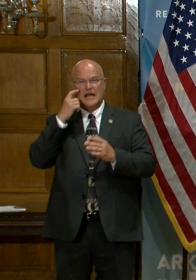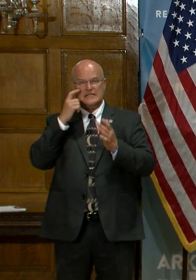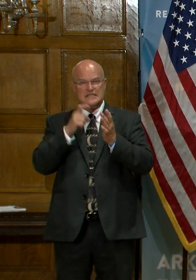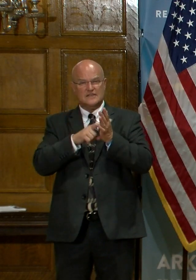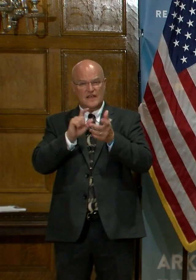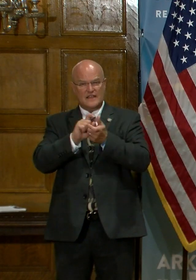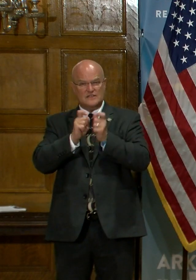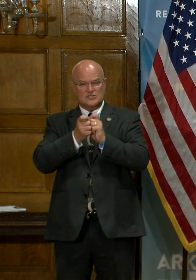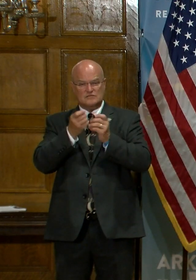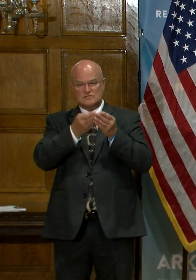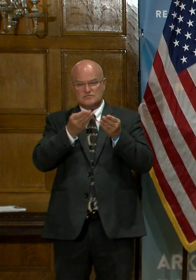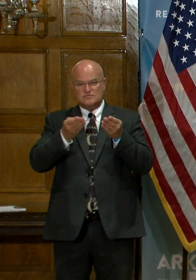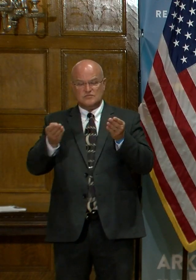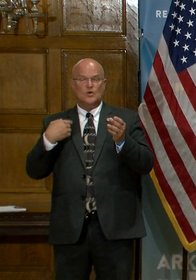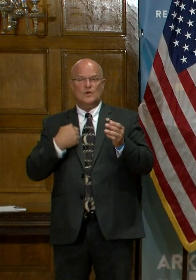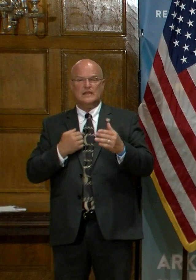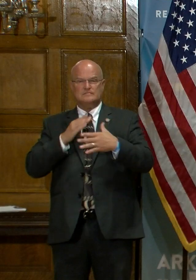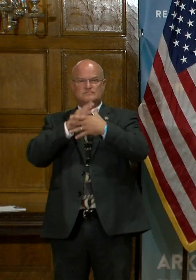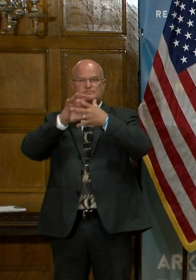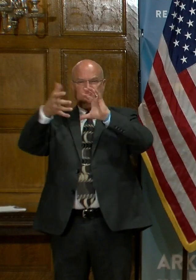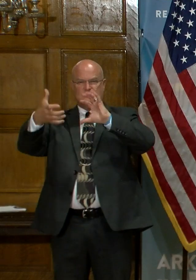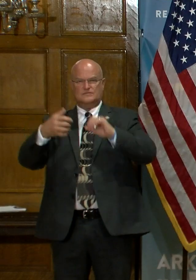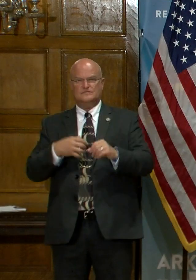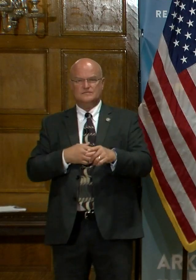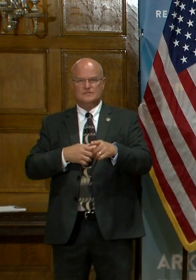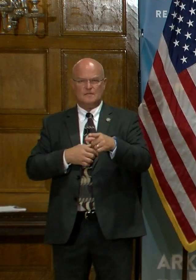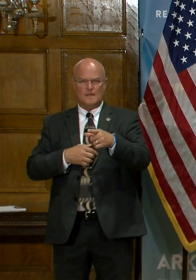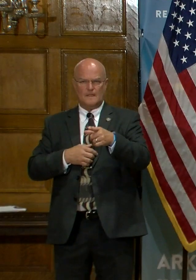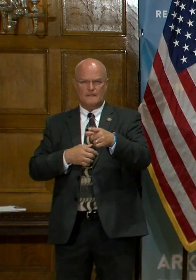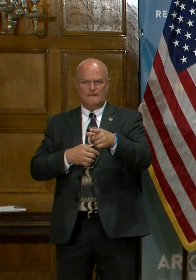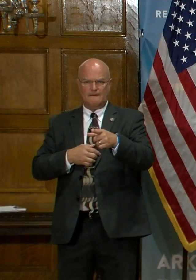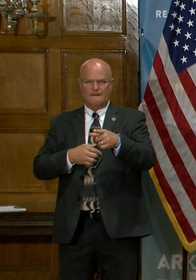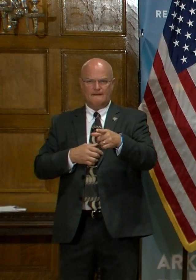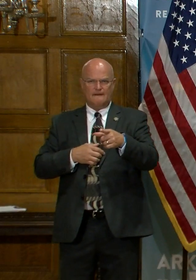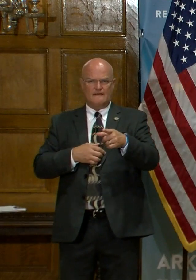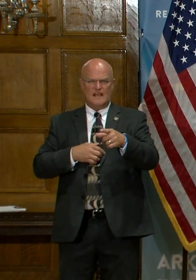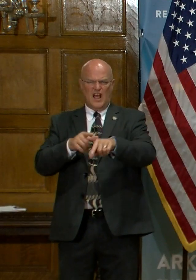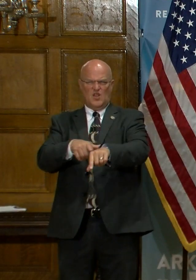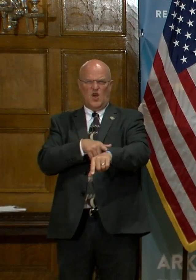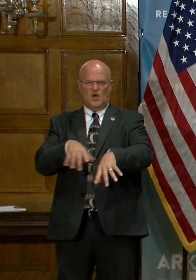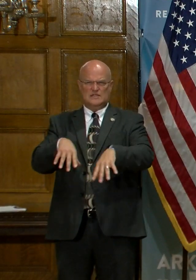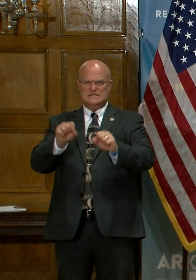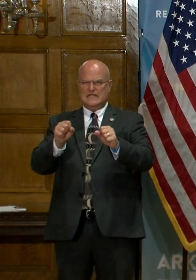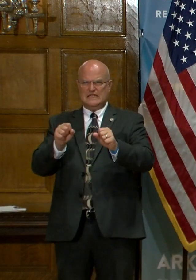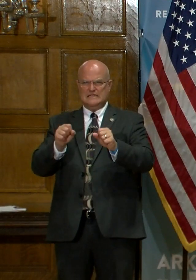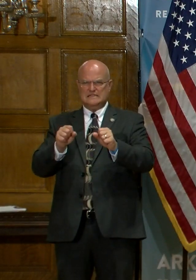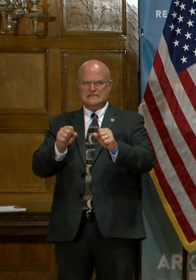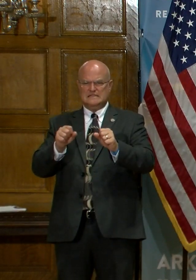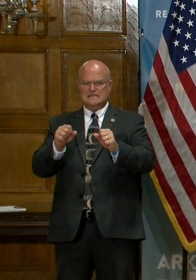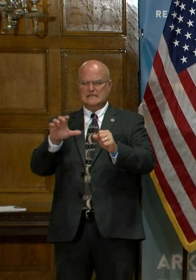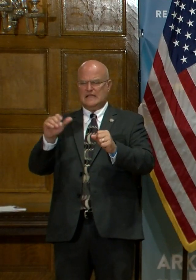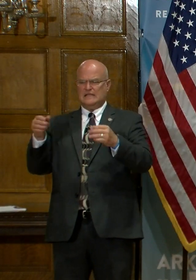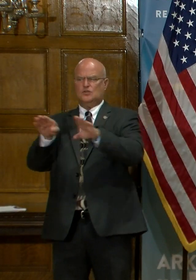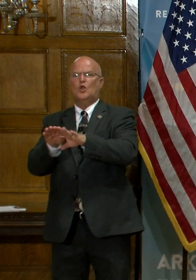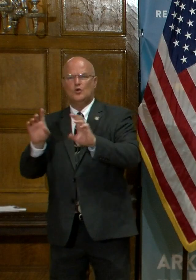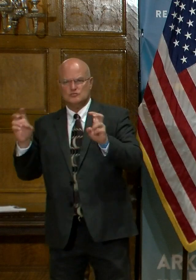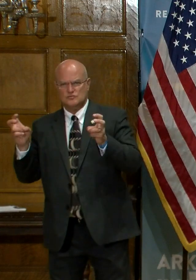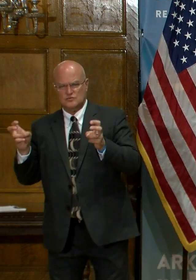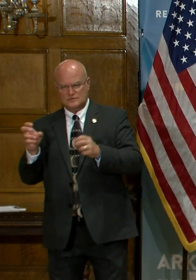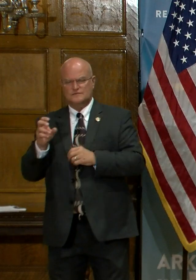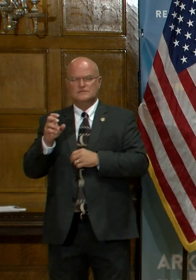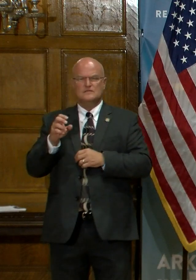identify those chains of transmission so we can interrupt them. So I guess how long on average does it take to, I guess, sort of case close